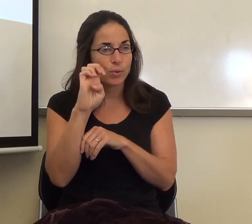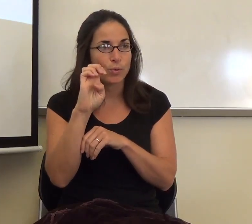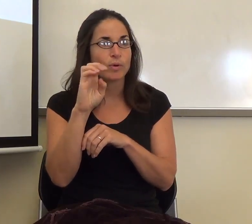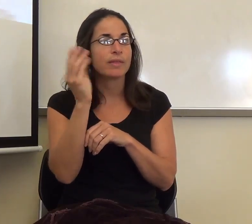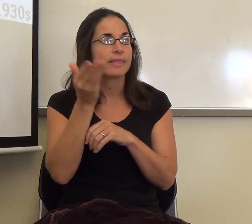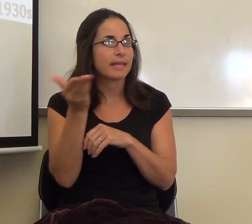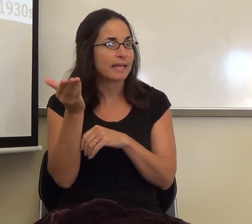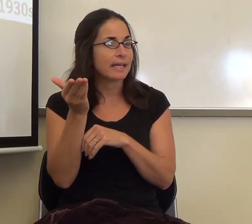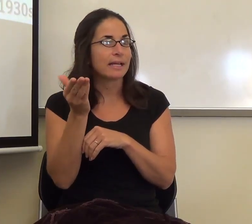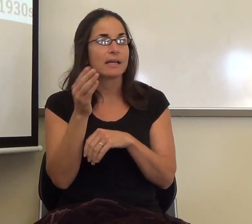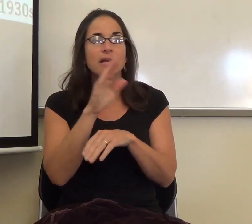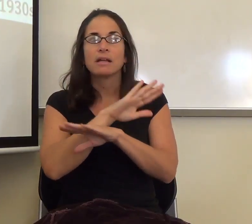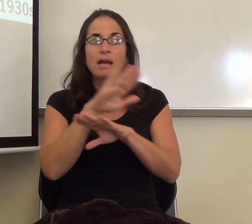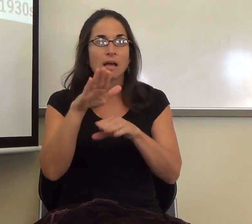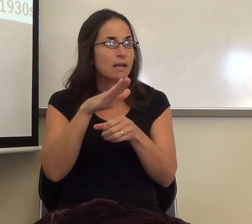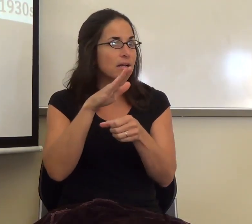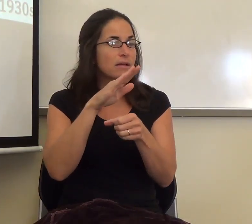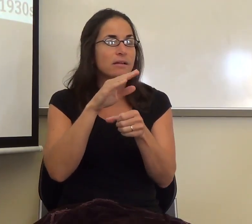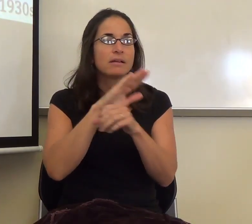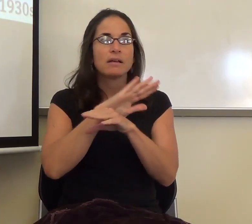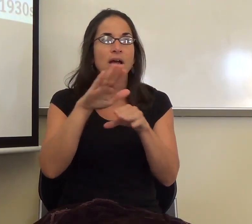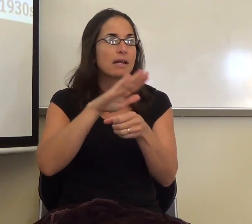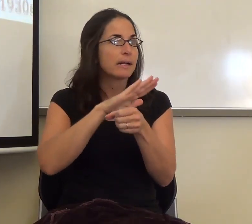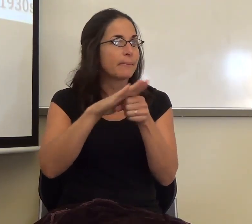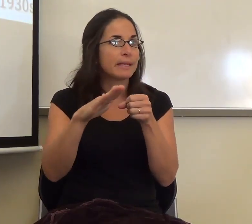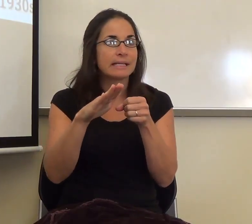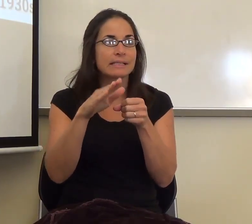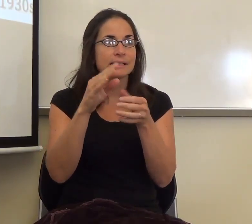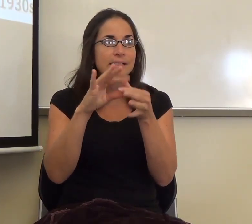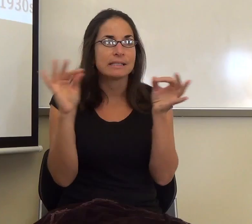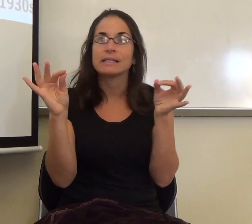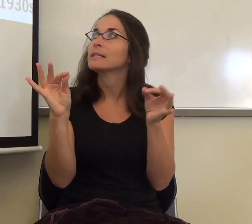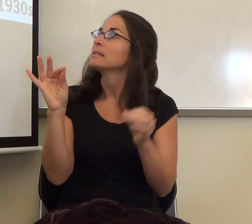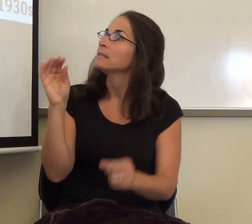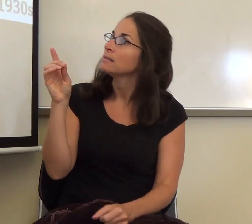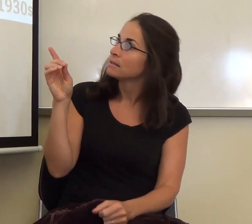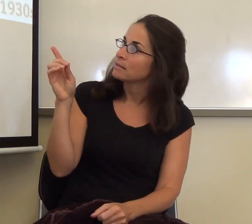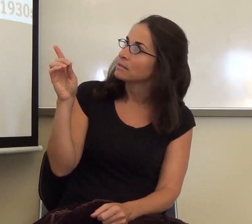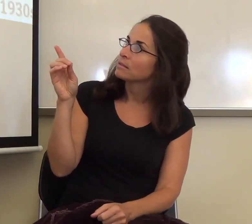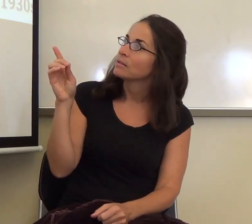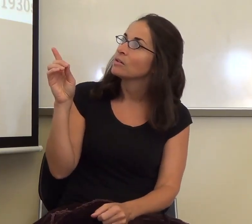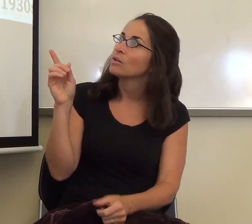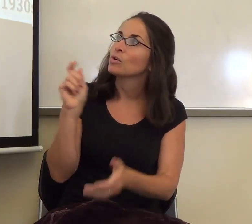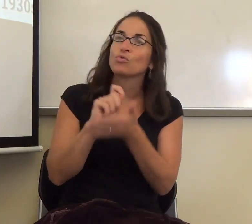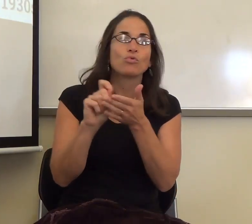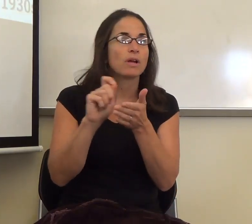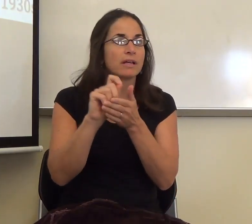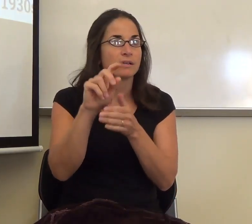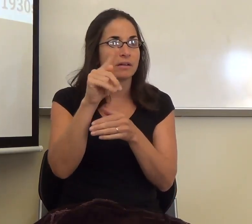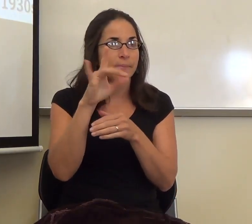not a complete sentence. Here's the test. Write the topic here. The topic is, this paragraph is